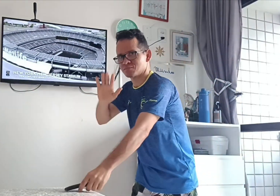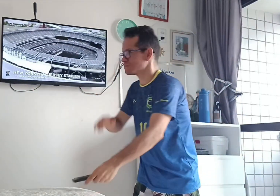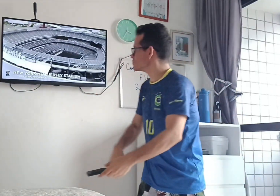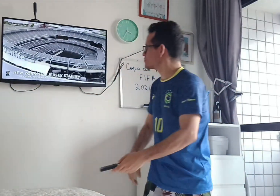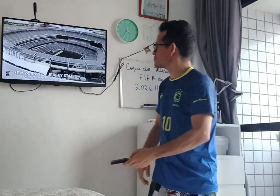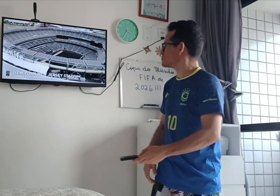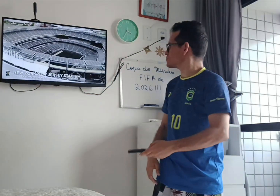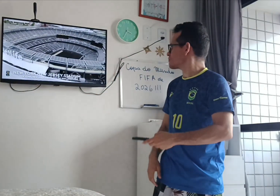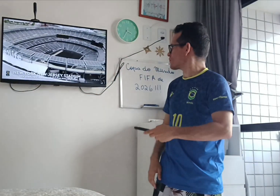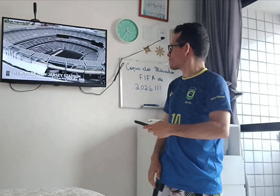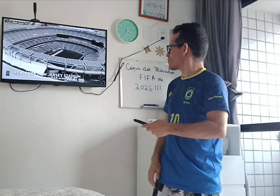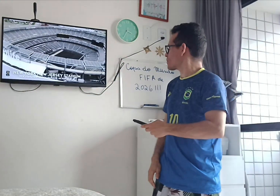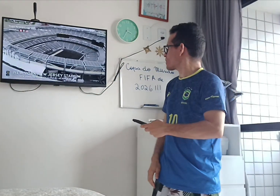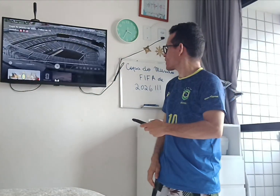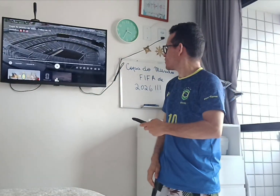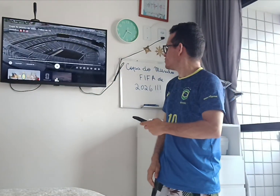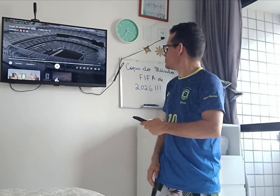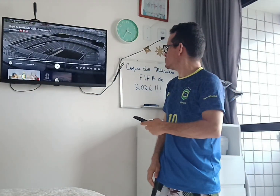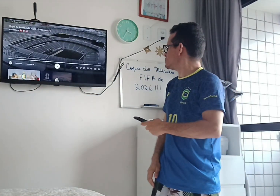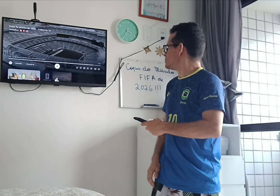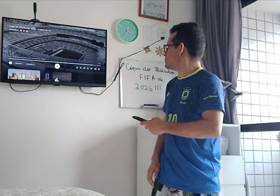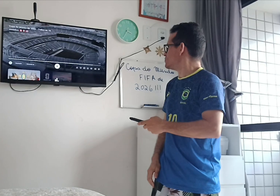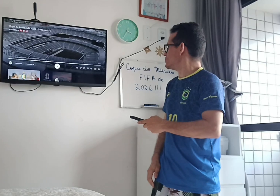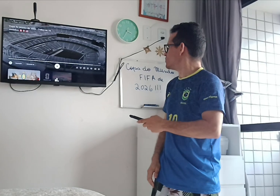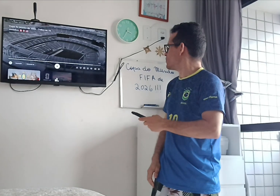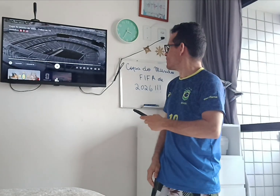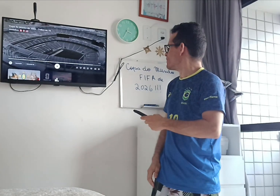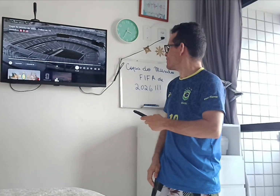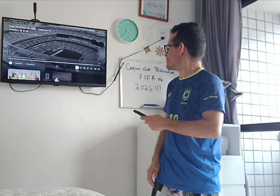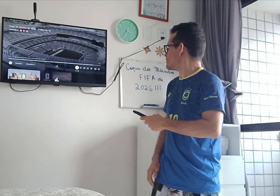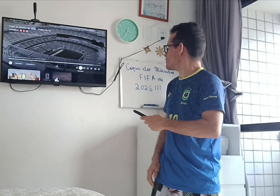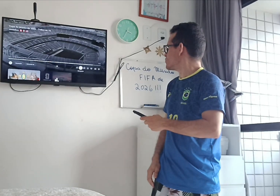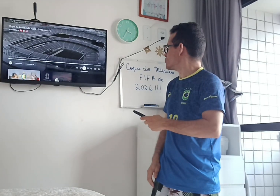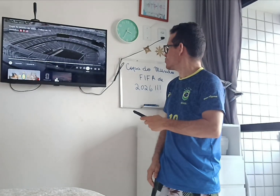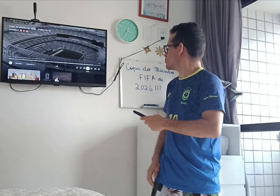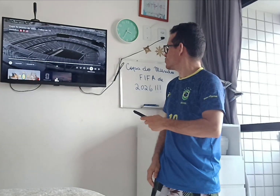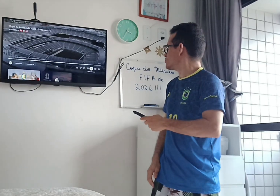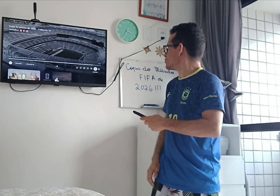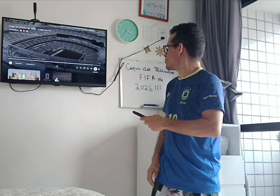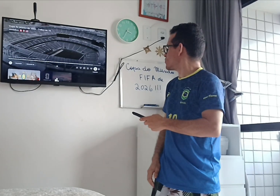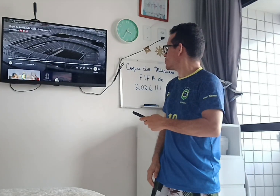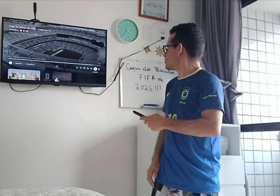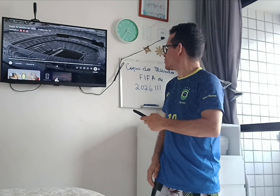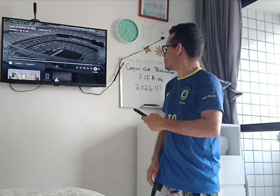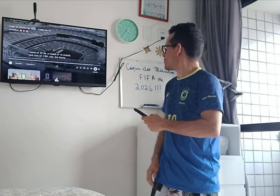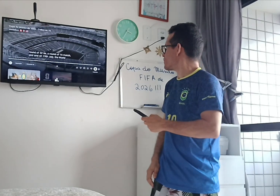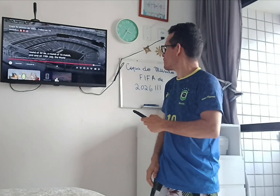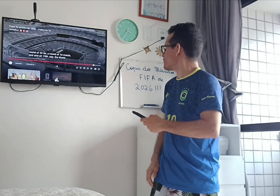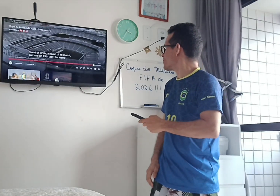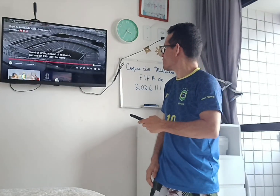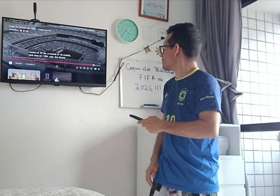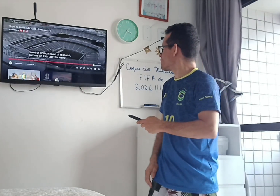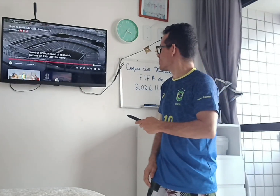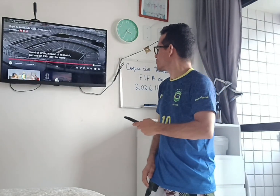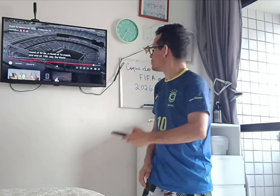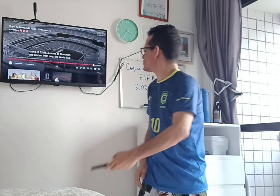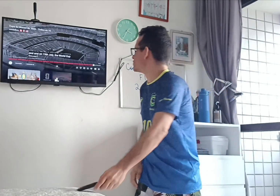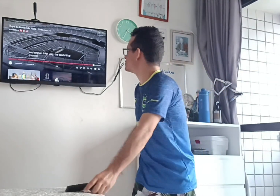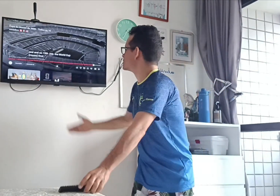on 19th July, the World Cup. Introduzir, botão. Marcar e salvar, legendas, botão atuando